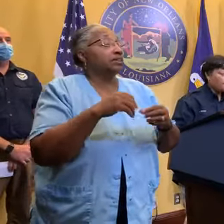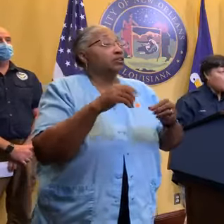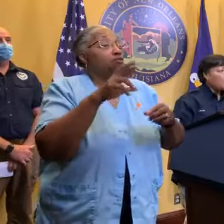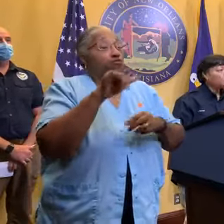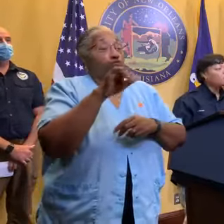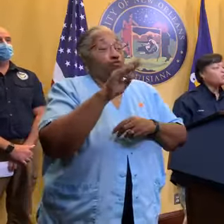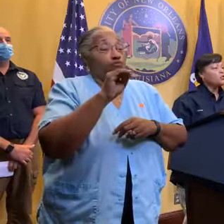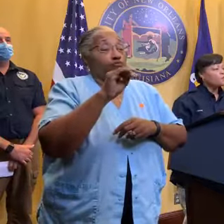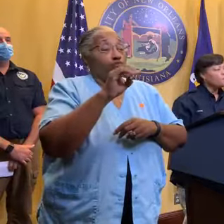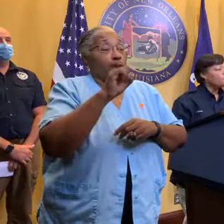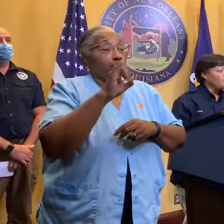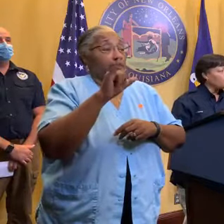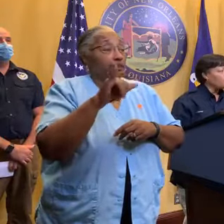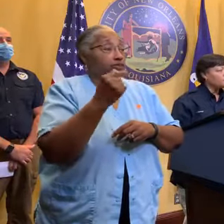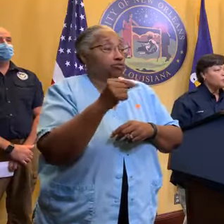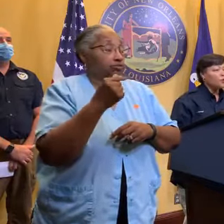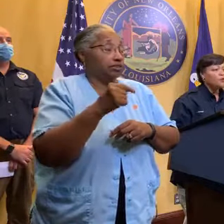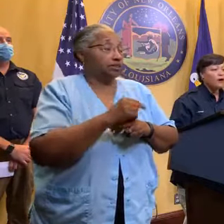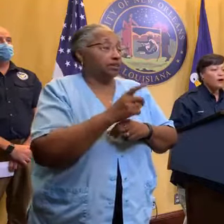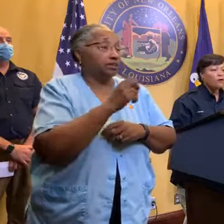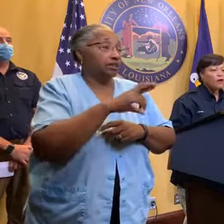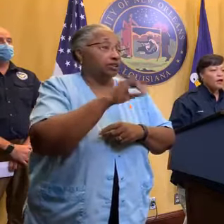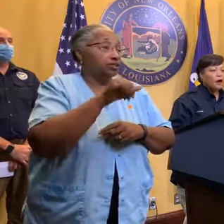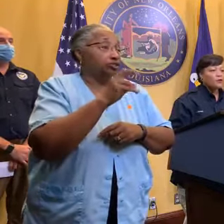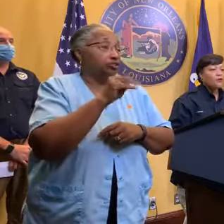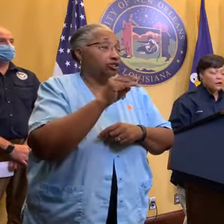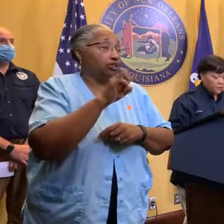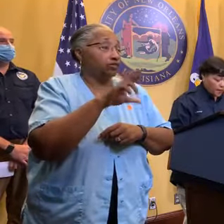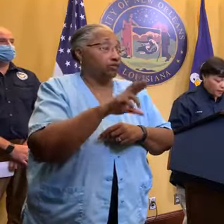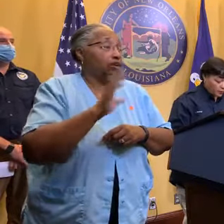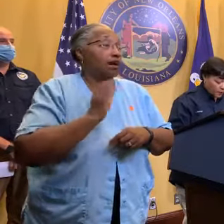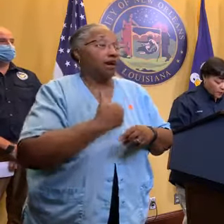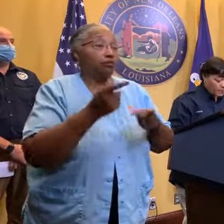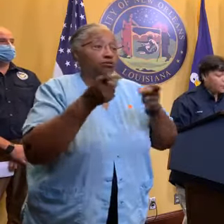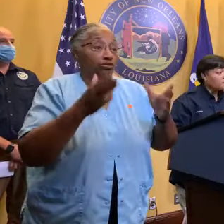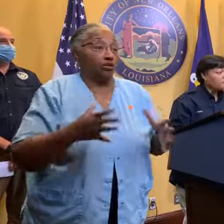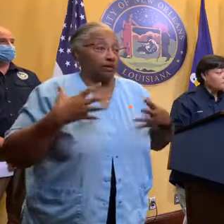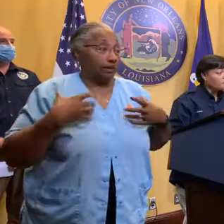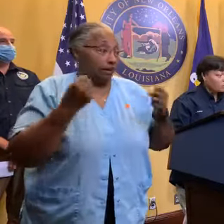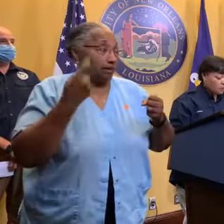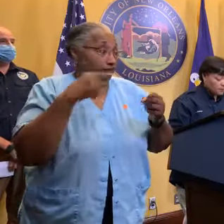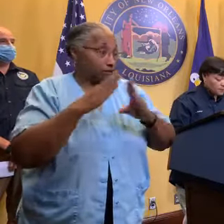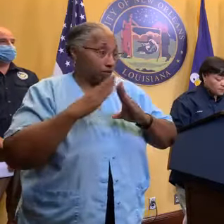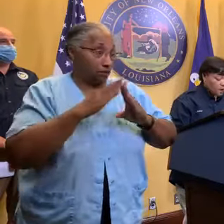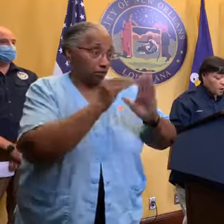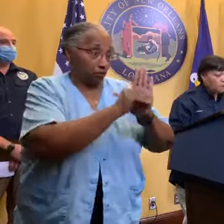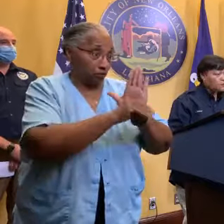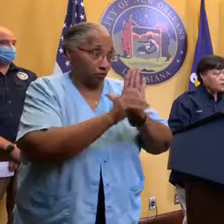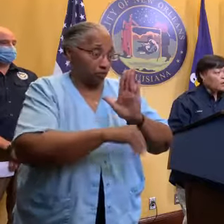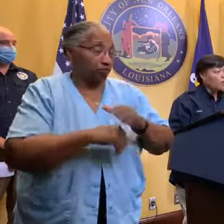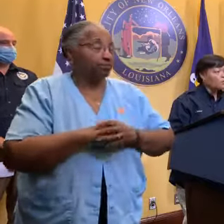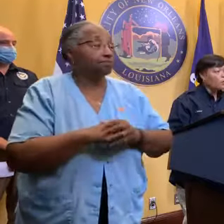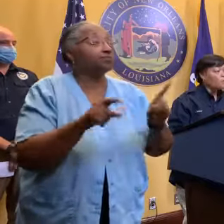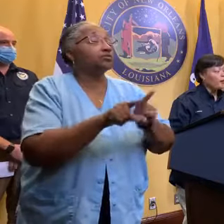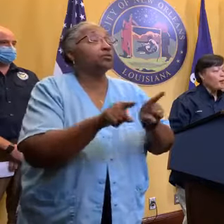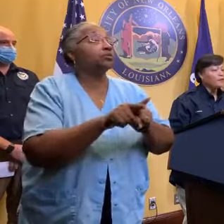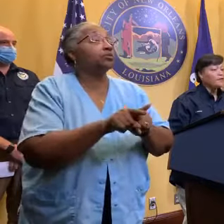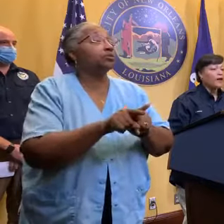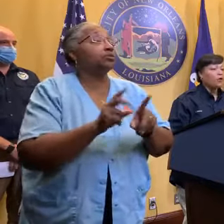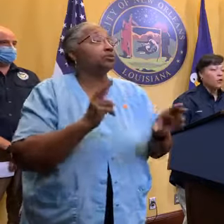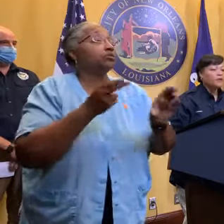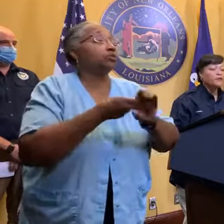Green, Dr. Jennifer Vegno, as you know, is our Director of Health for the City of New Orleans. Also joined